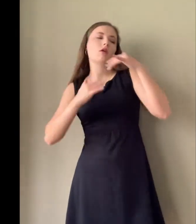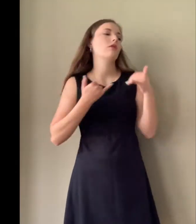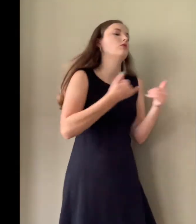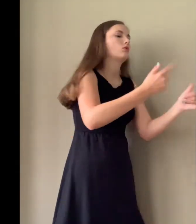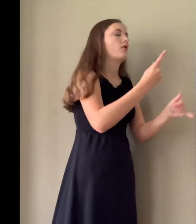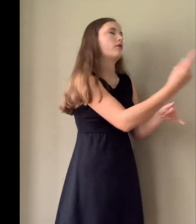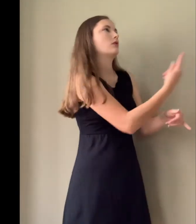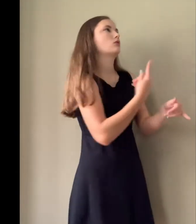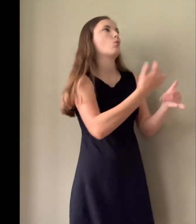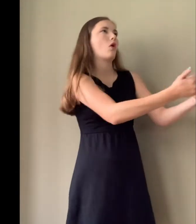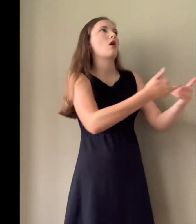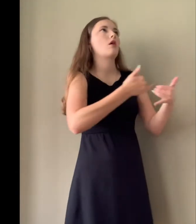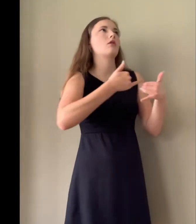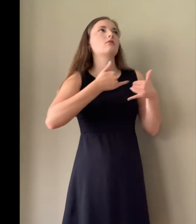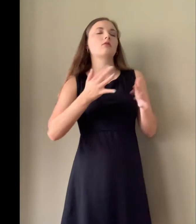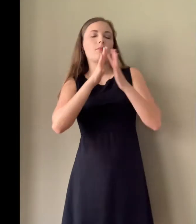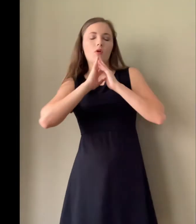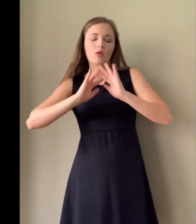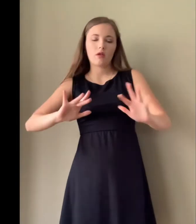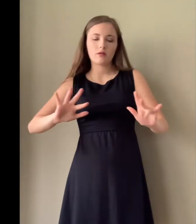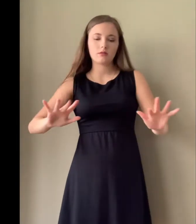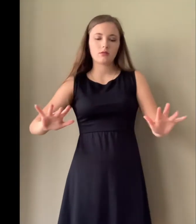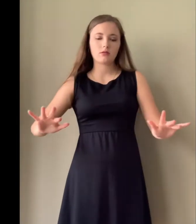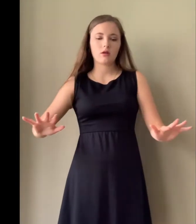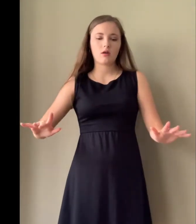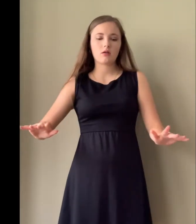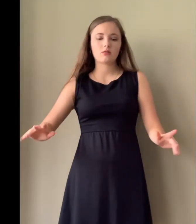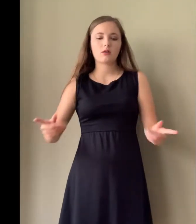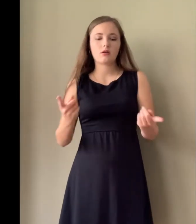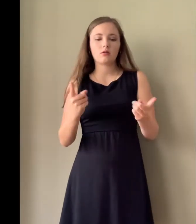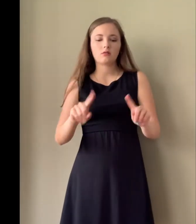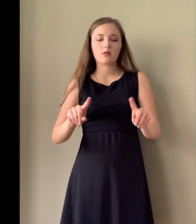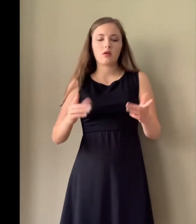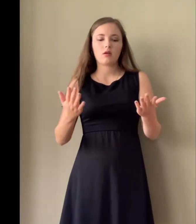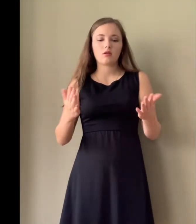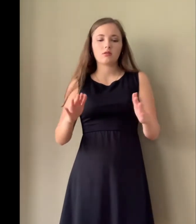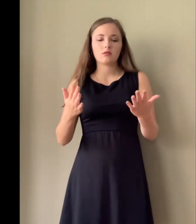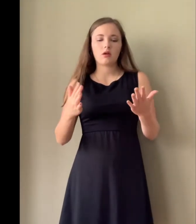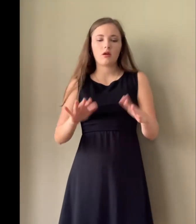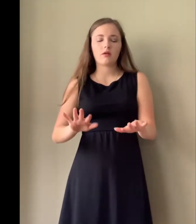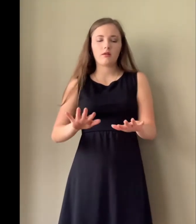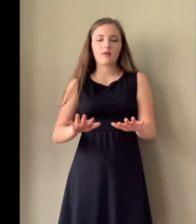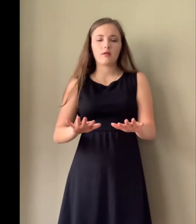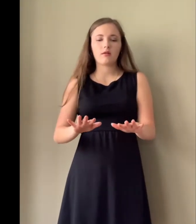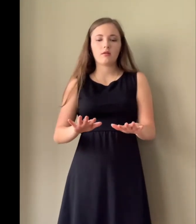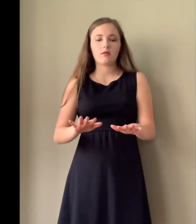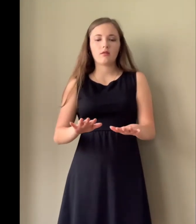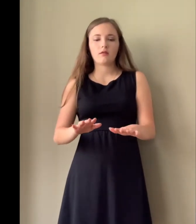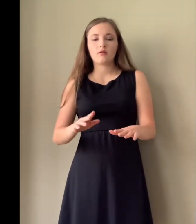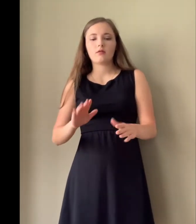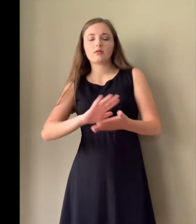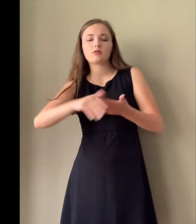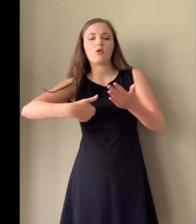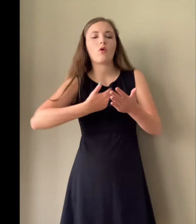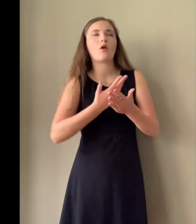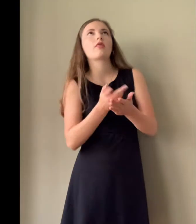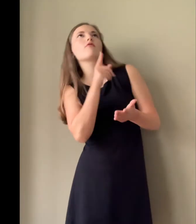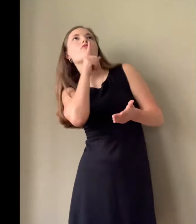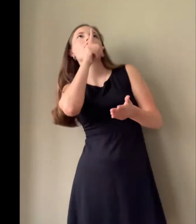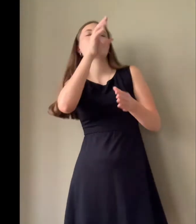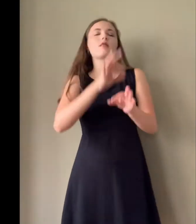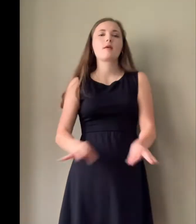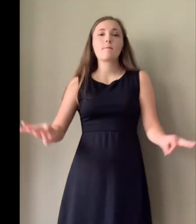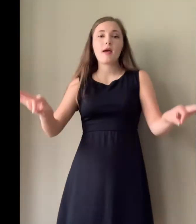Built all the trophies won, crumble into dust when it's said and done. 'Cause all